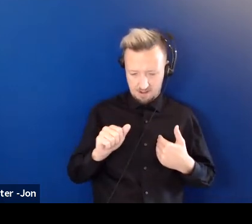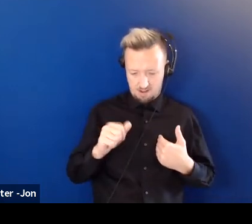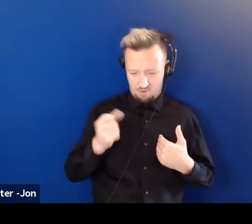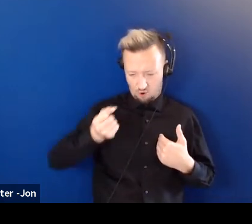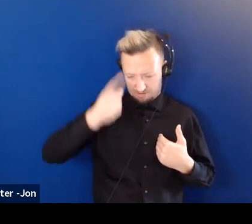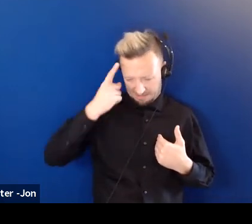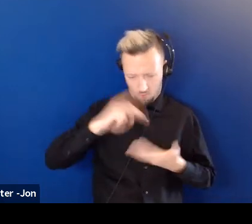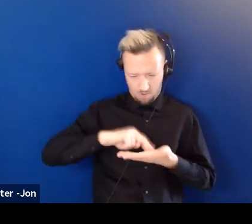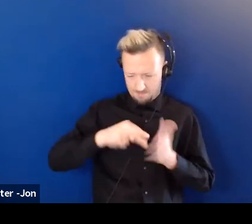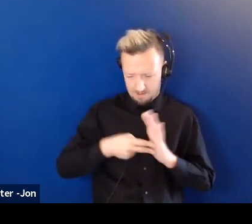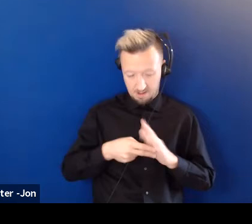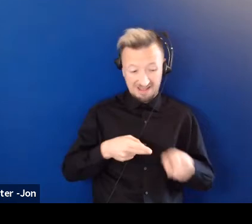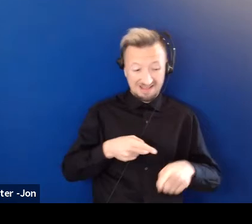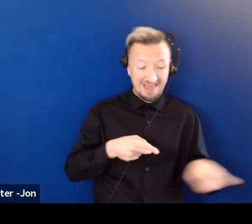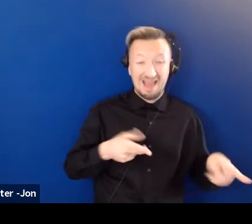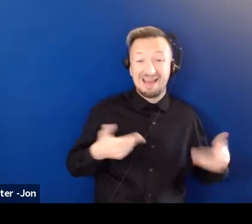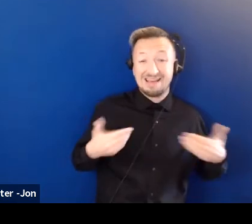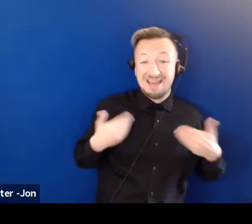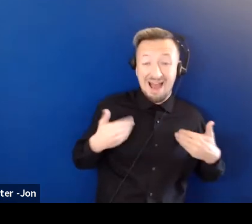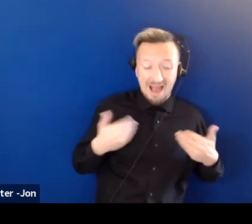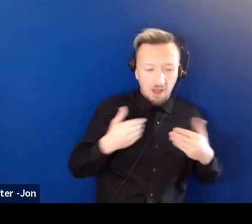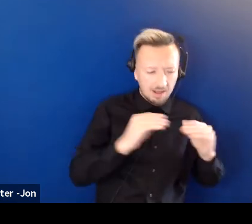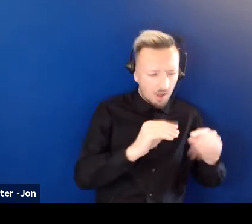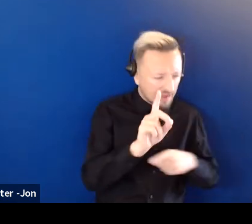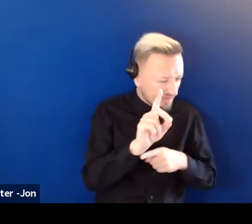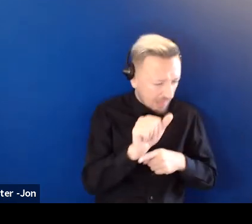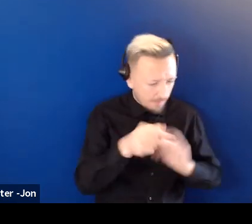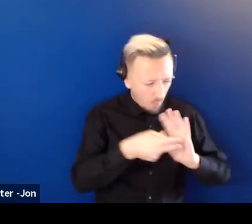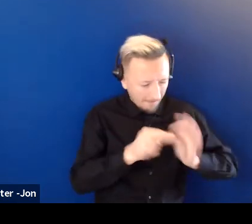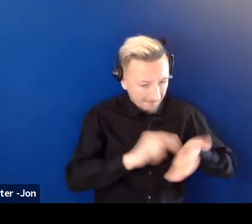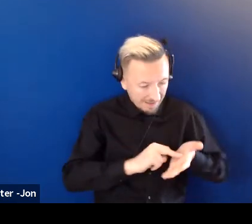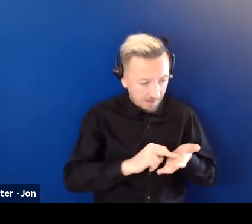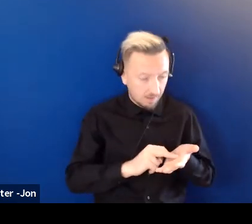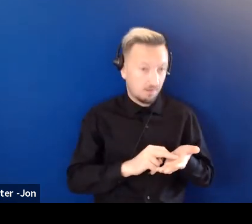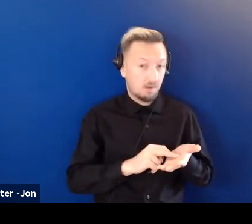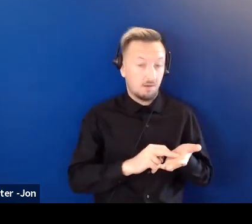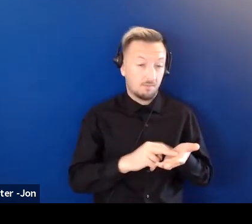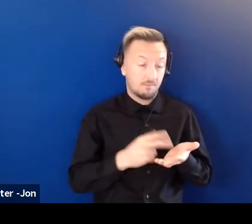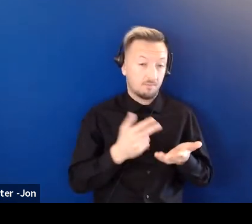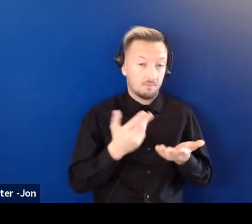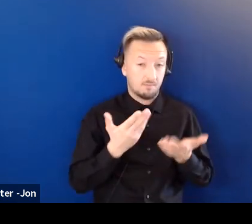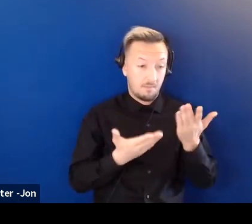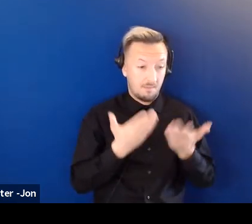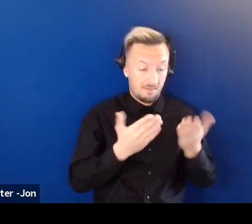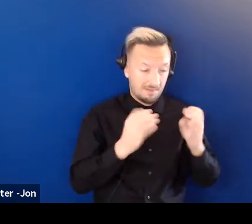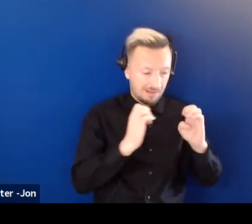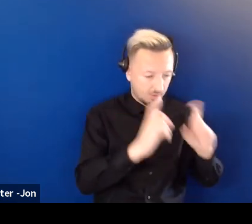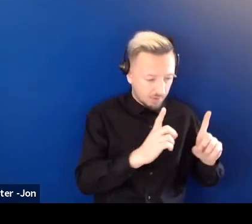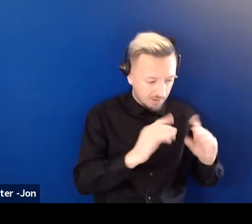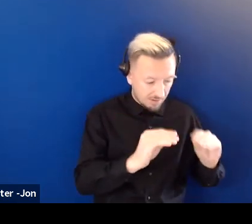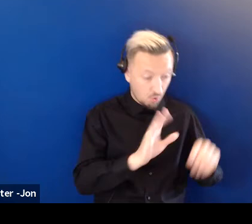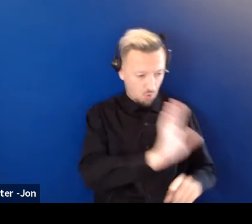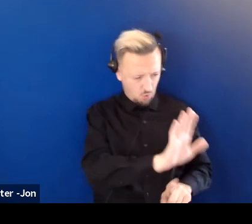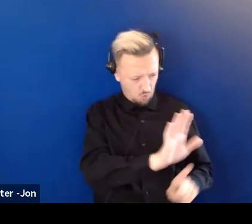younger youth, this means understanding what a disability is, may include awareness and education around their